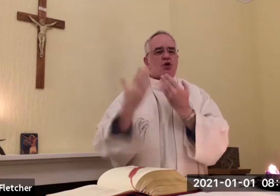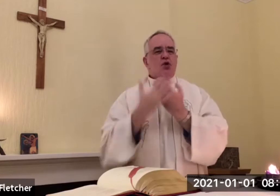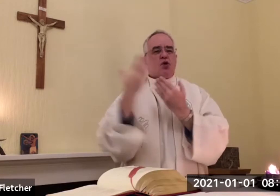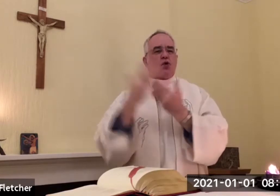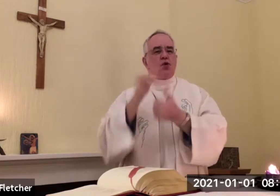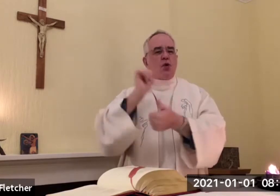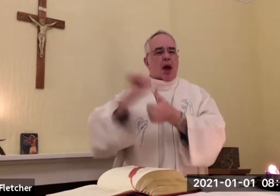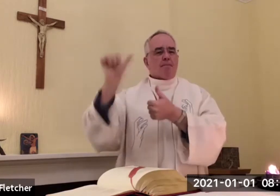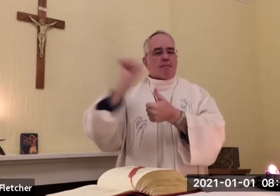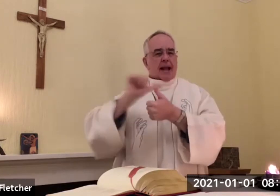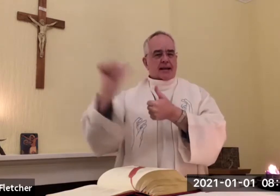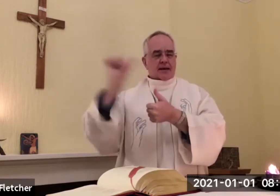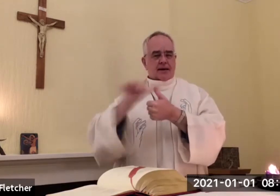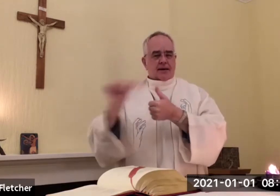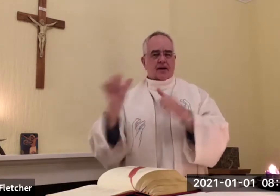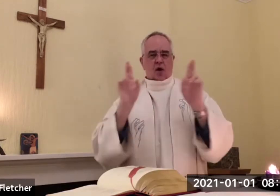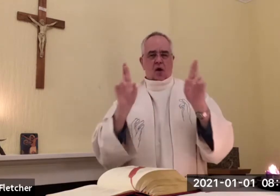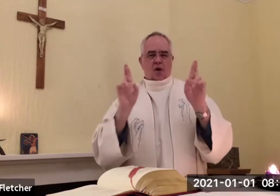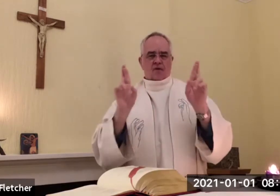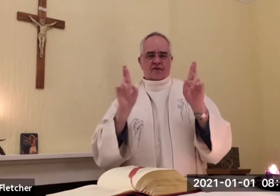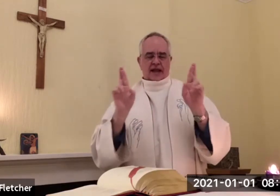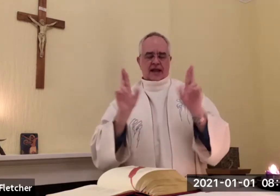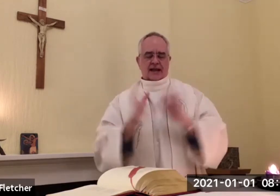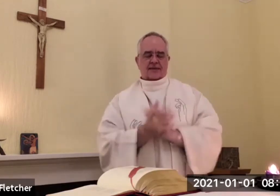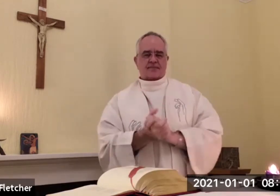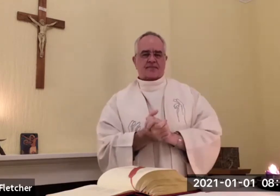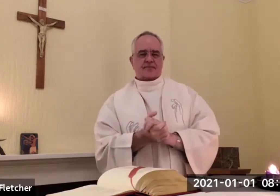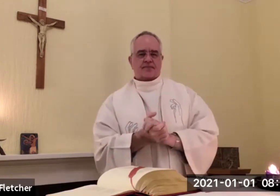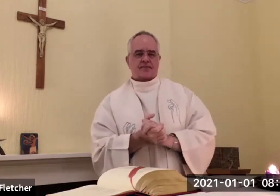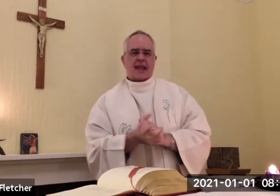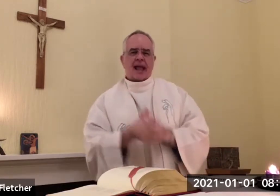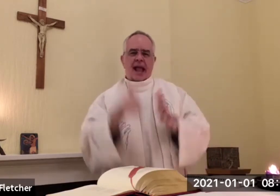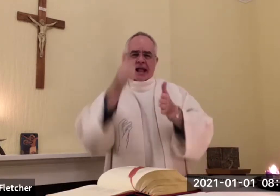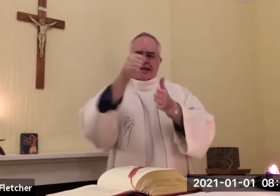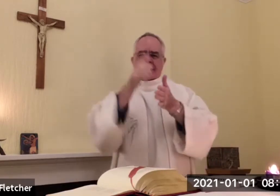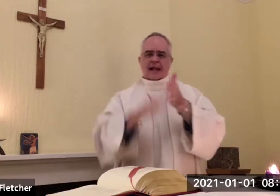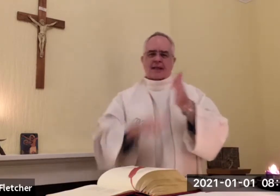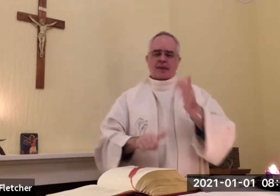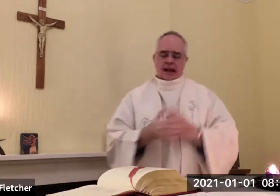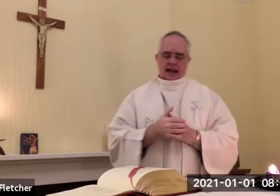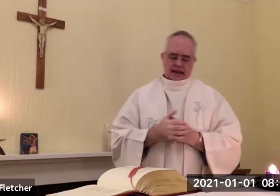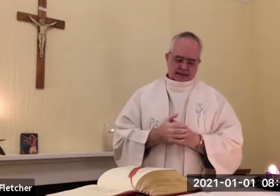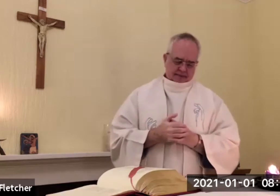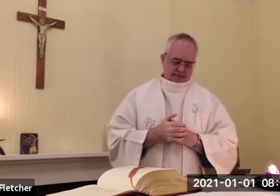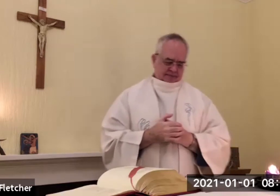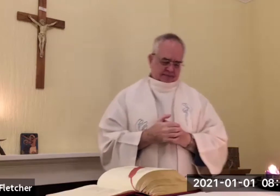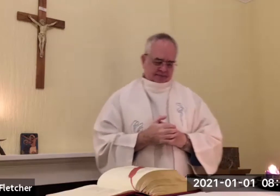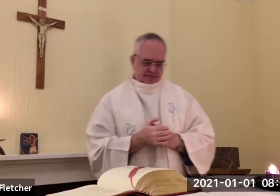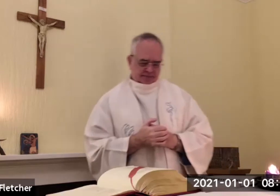new, better, hopefully. She likes to go.